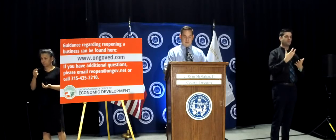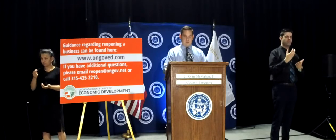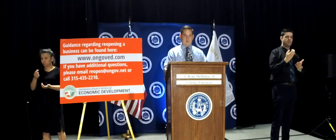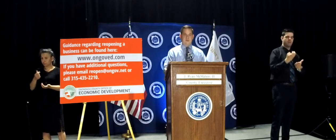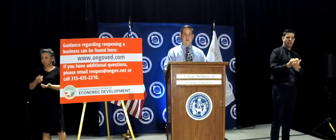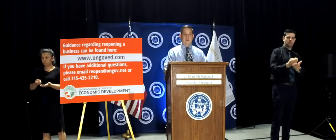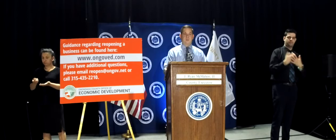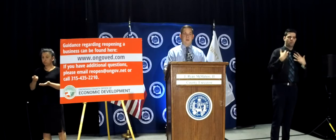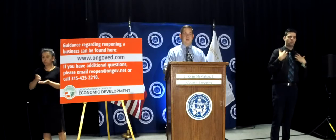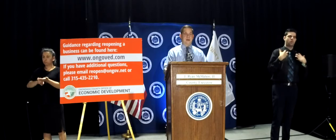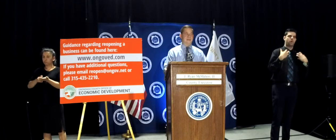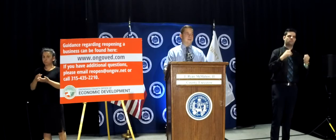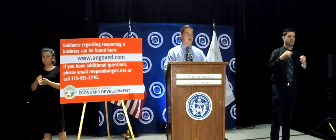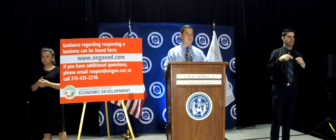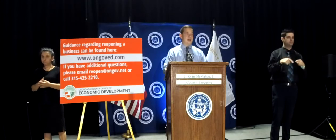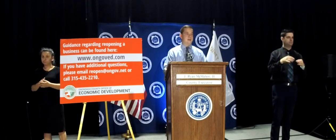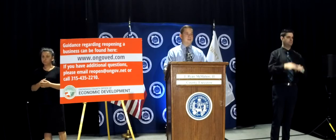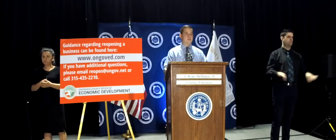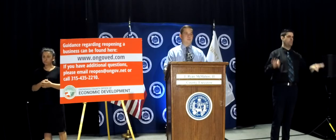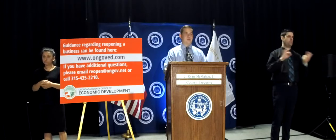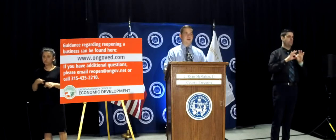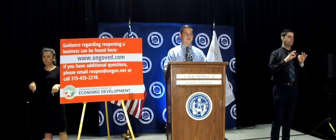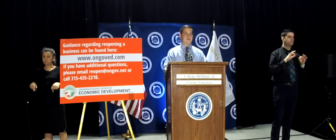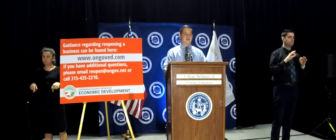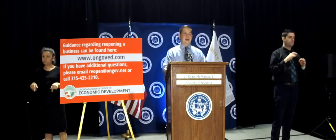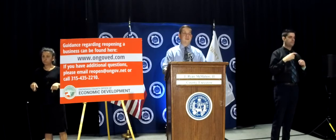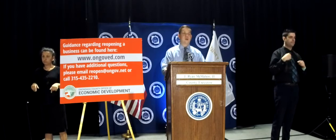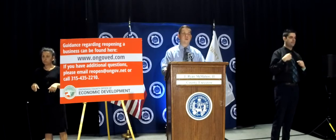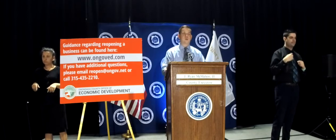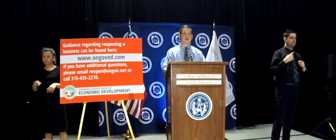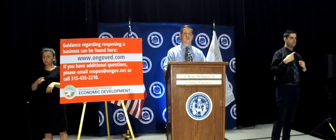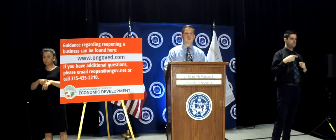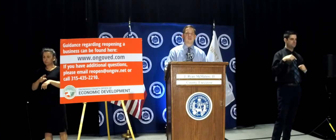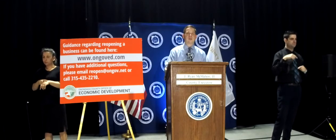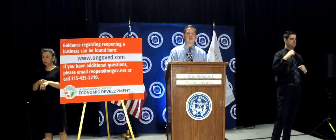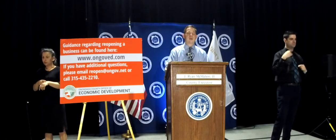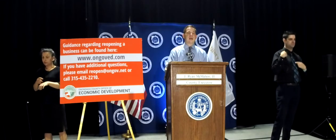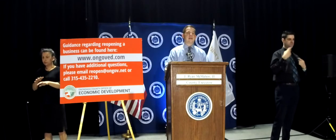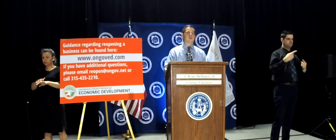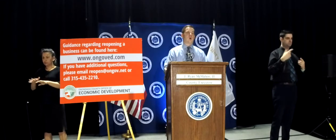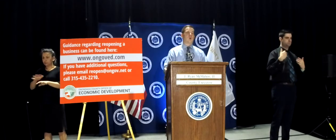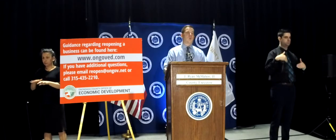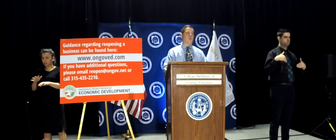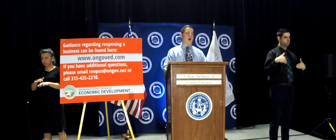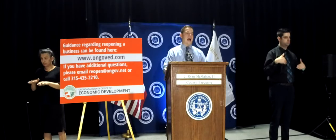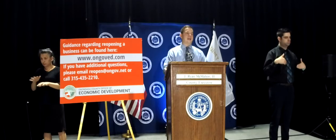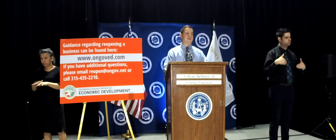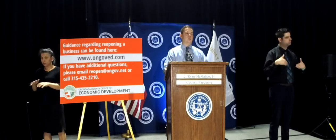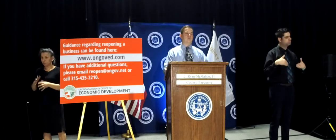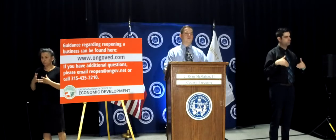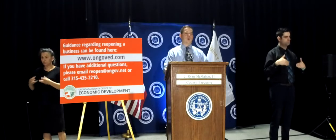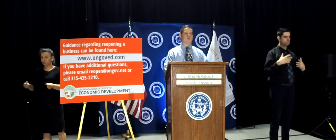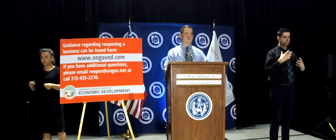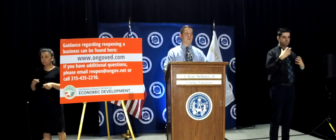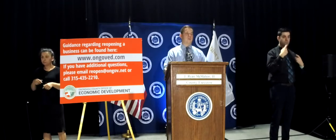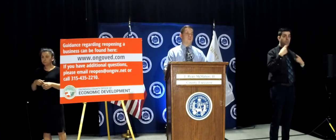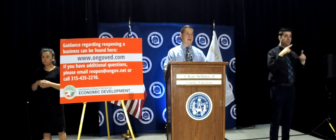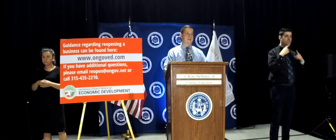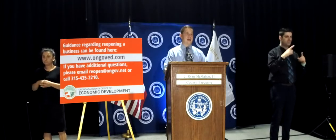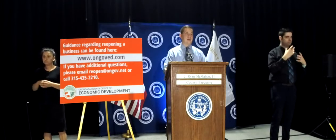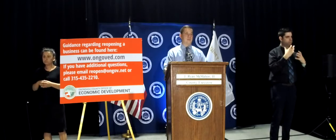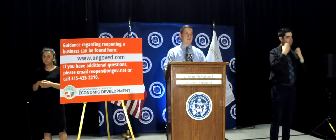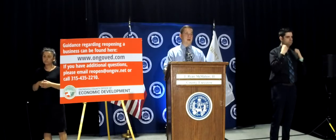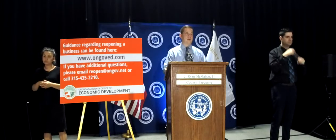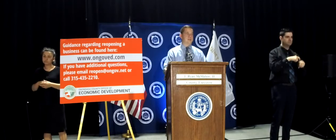Believe it or not, these briefings take up a lot of our time getting prepared to answer all these questions. And so I need to refocus some of